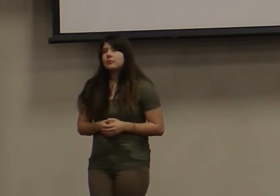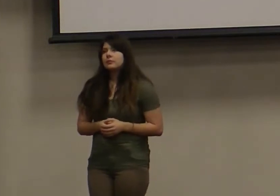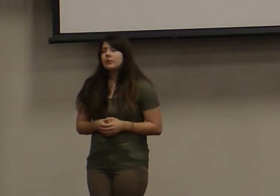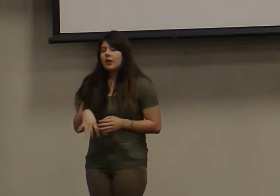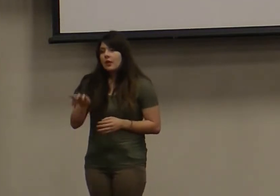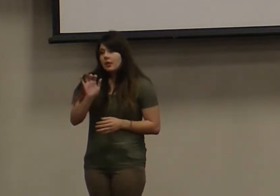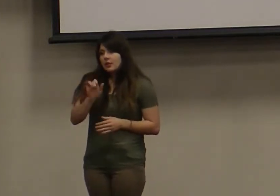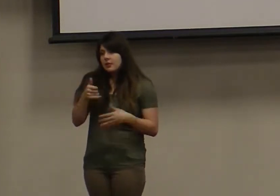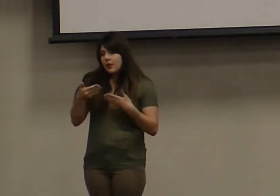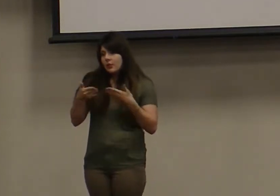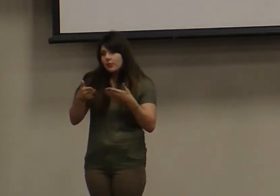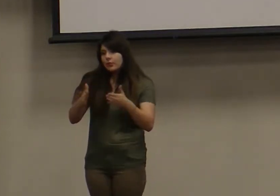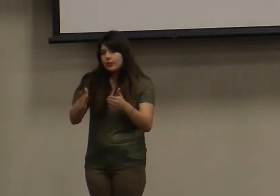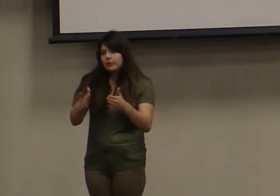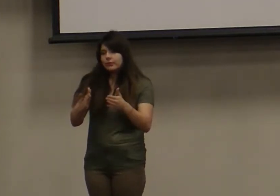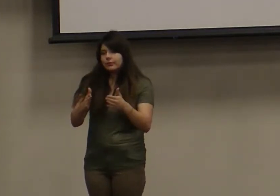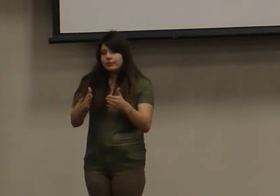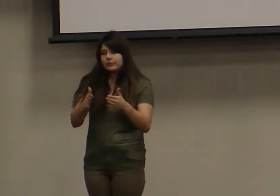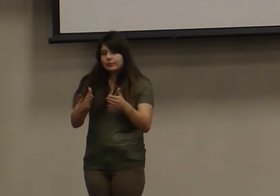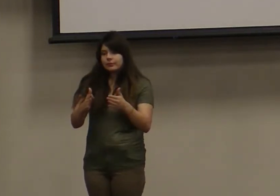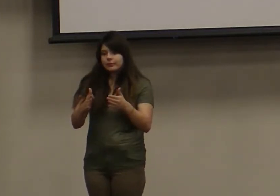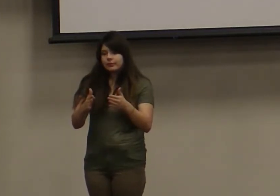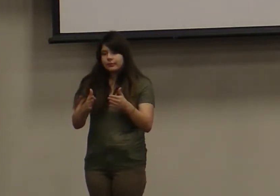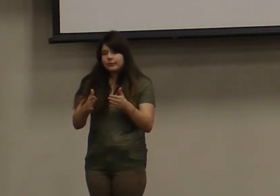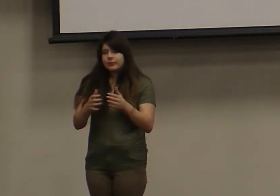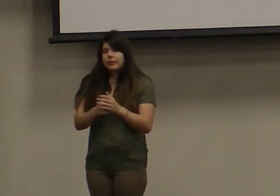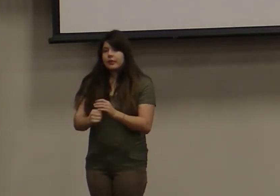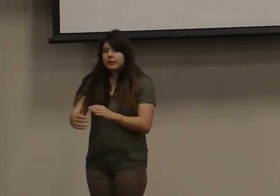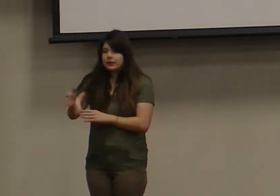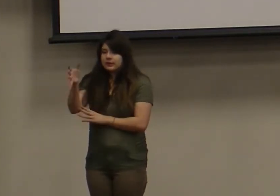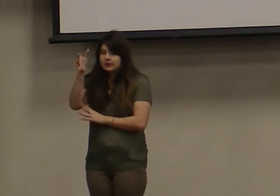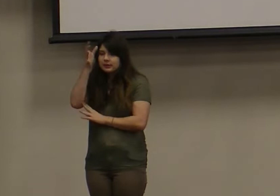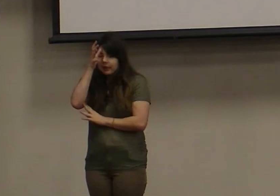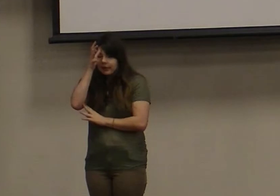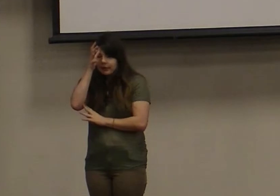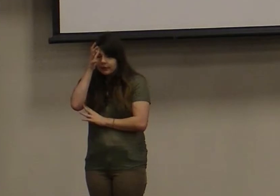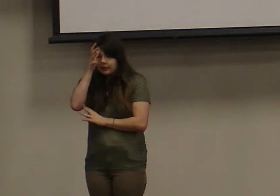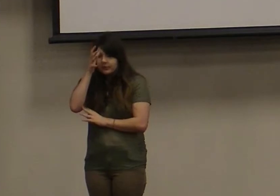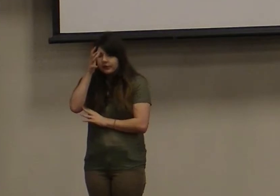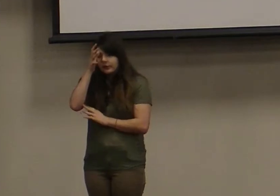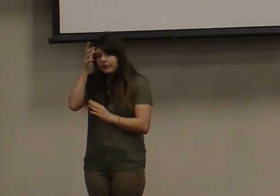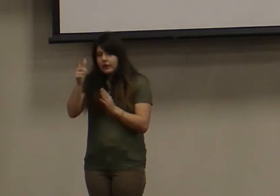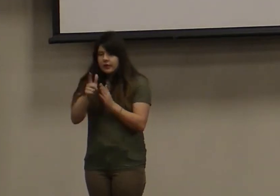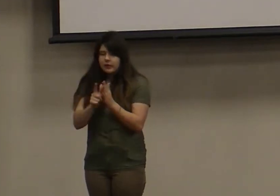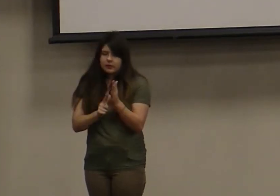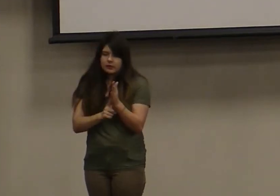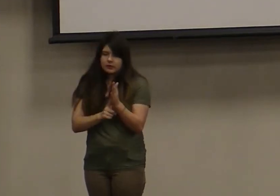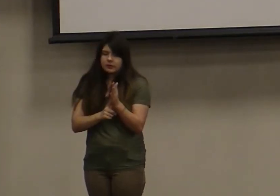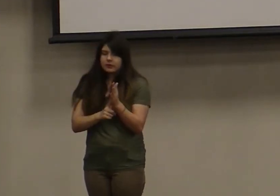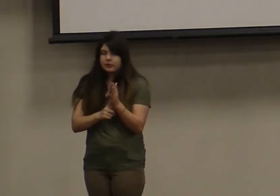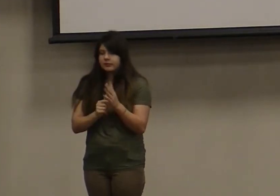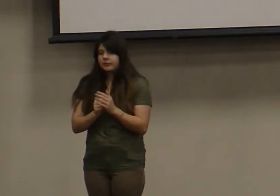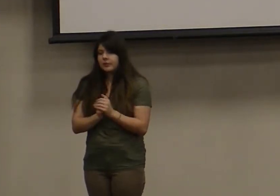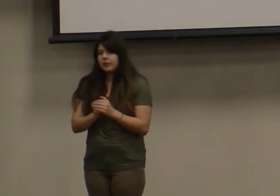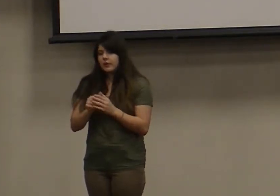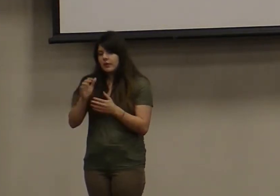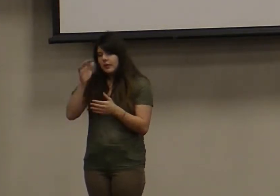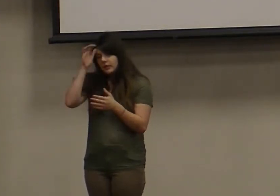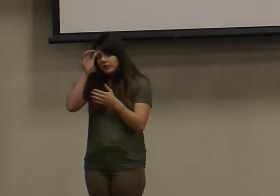That road that would see their dad, their father-in-law, their husband cross over the Jordan into the next life.